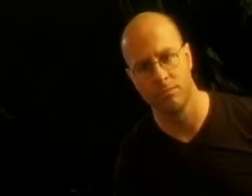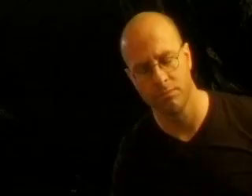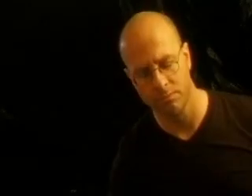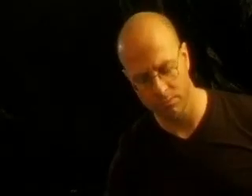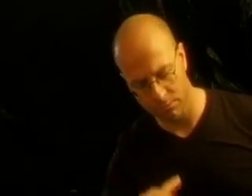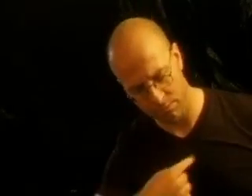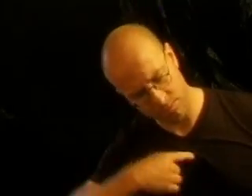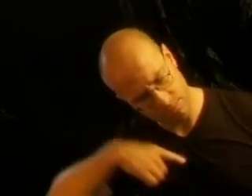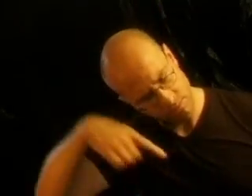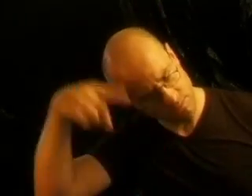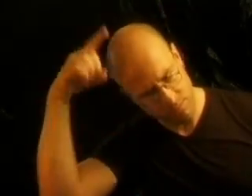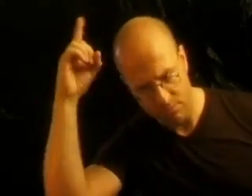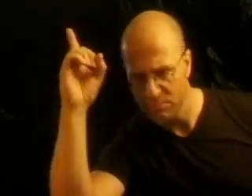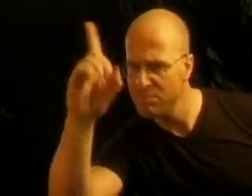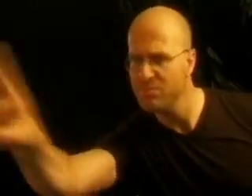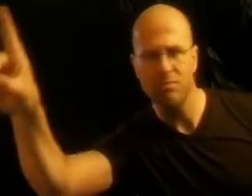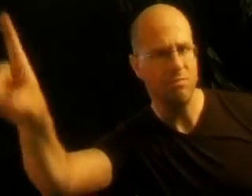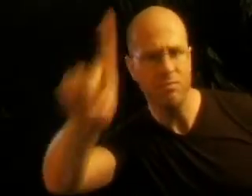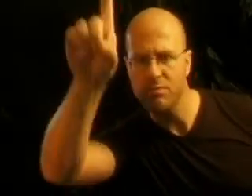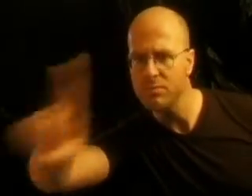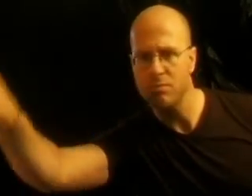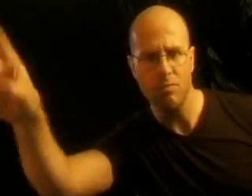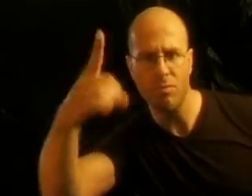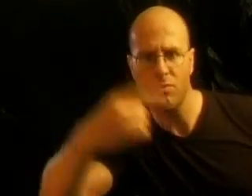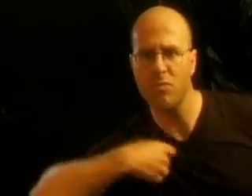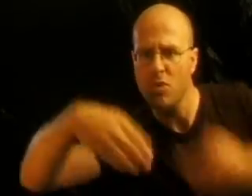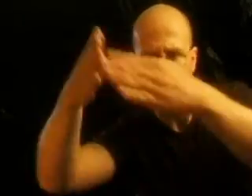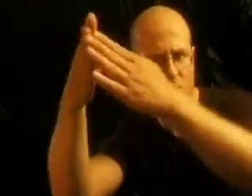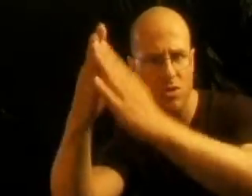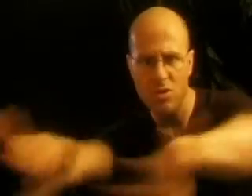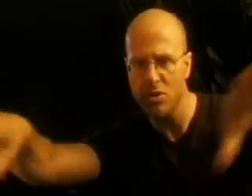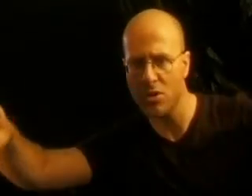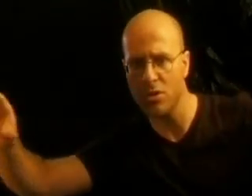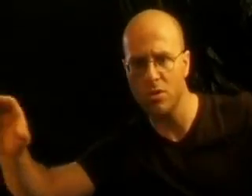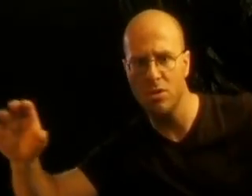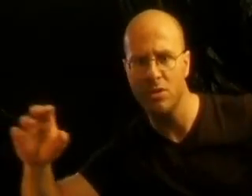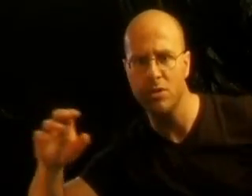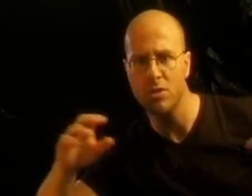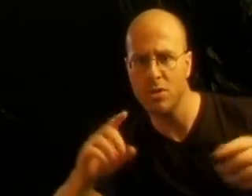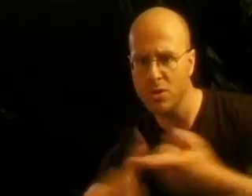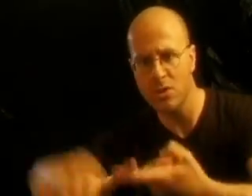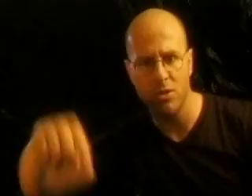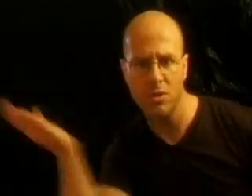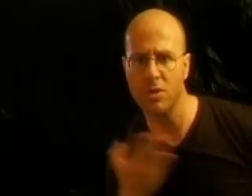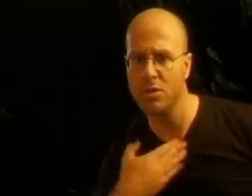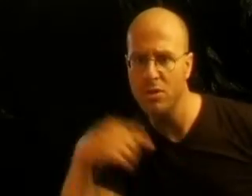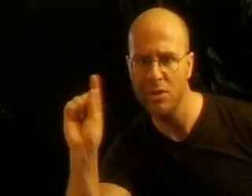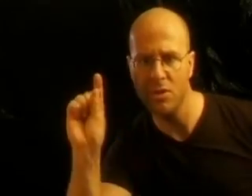But I was lonely. I was lost without my little